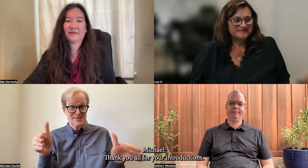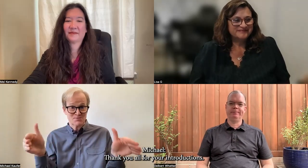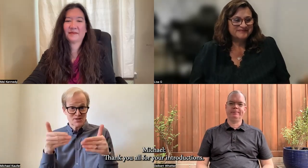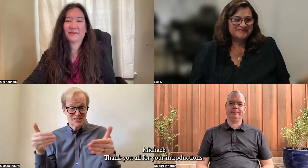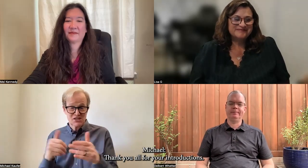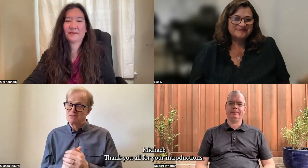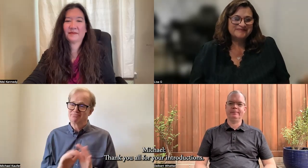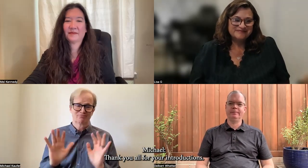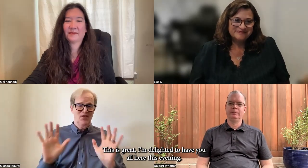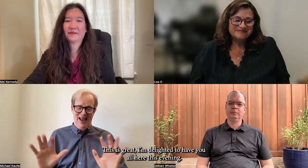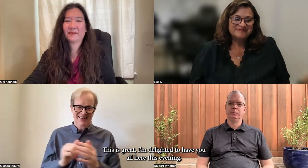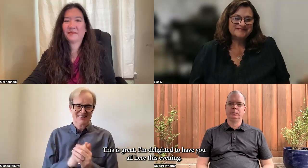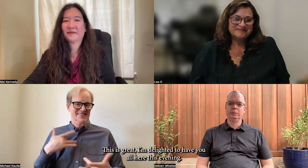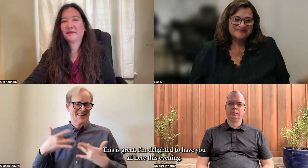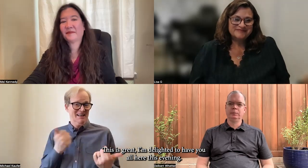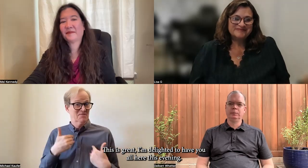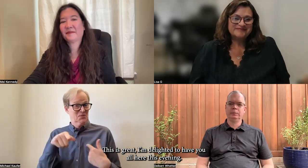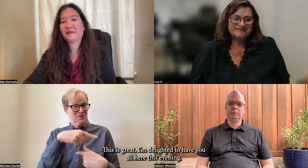Thank you all for your introductions. This is great. I'm